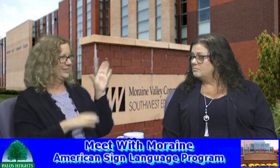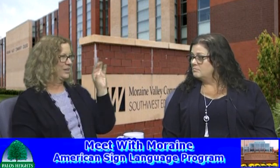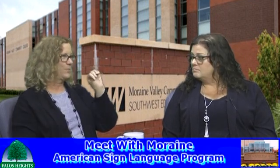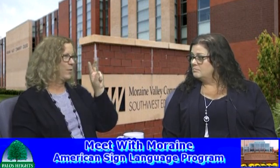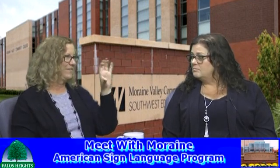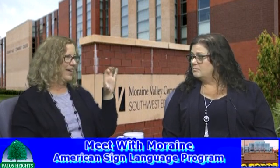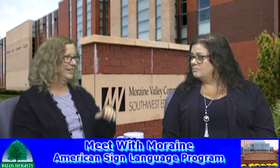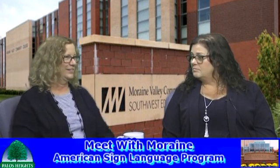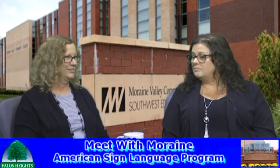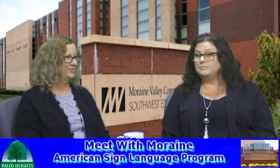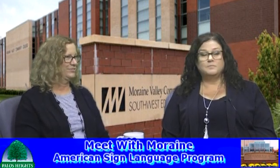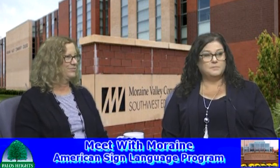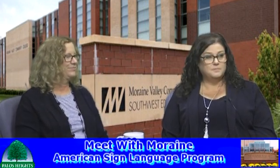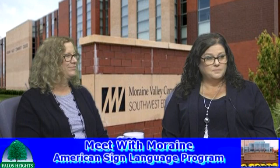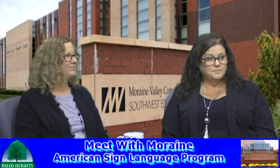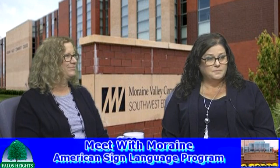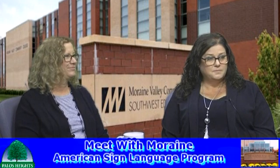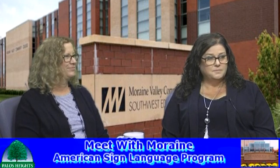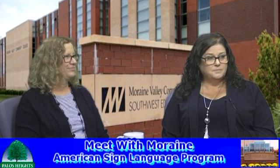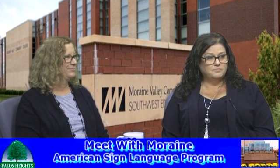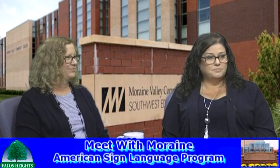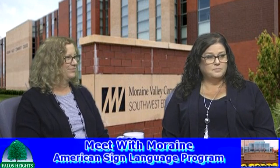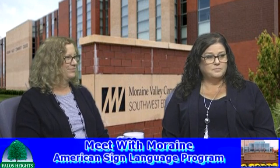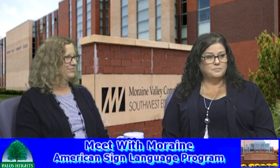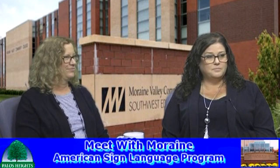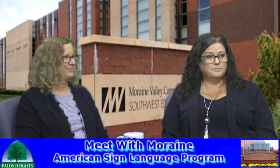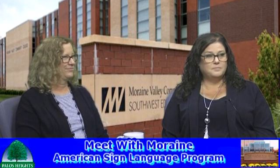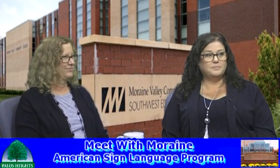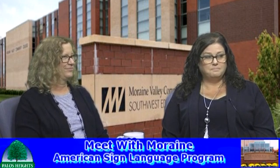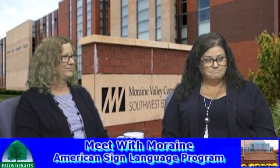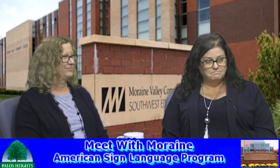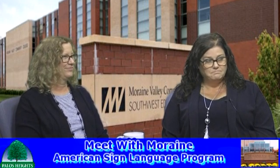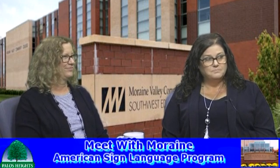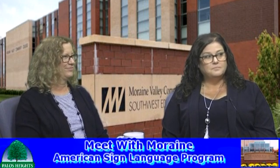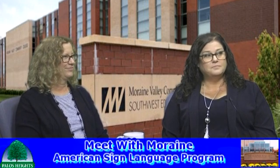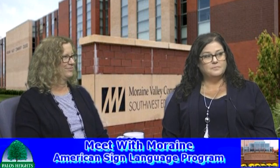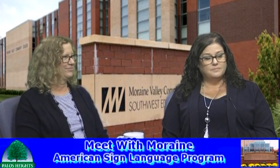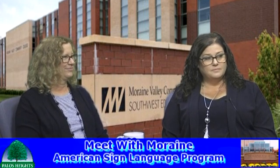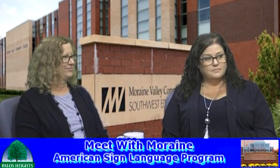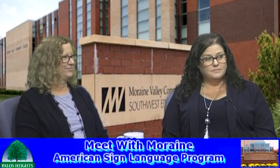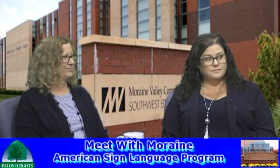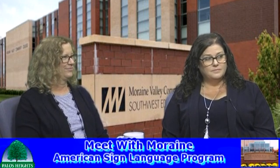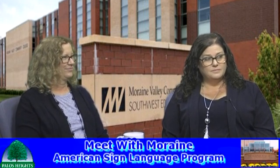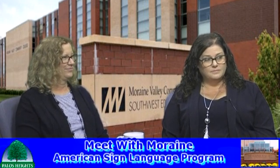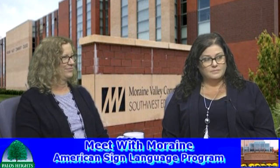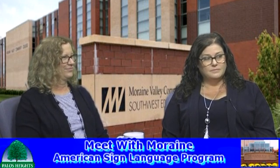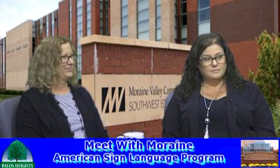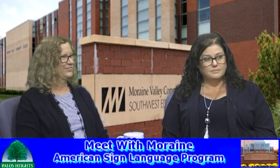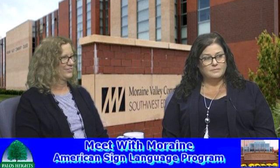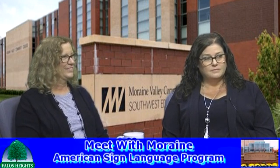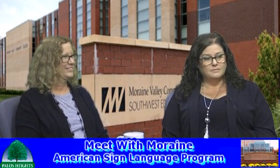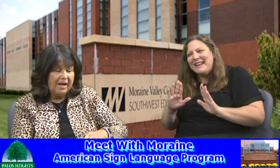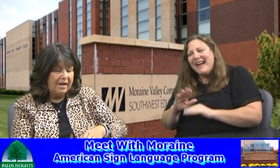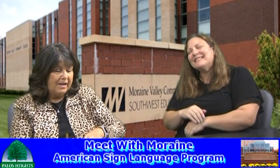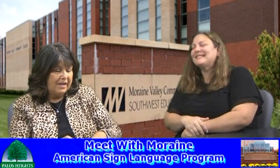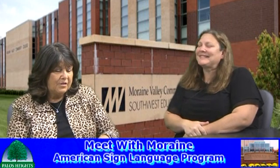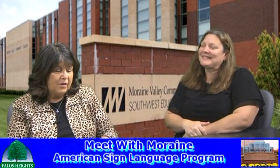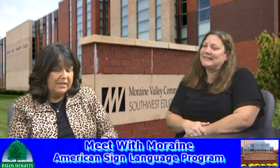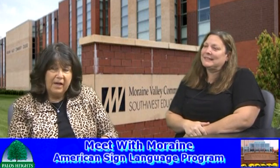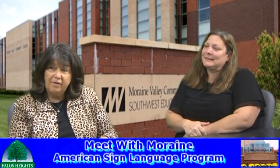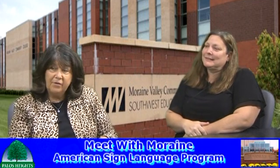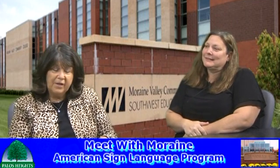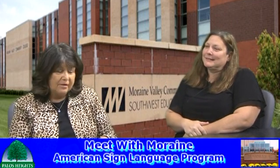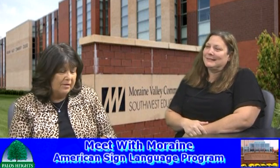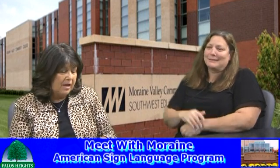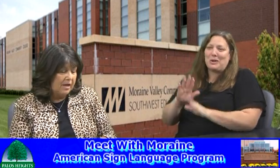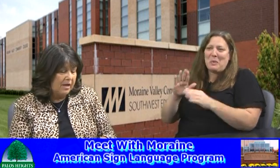from Gallaudet, and I am now teaching at Moraine Valley. Well, that's fantastic, and it's great